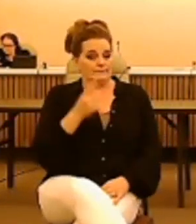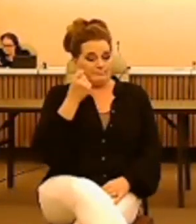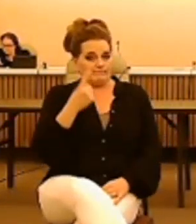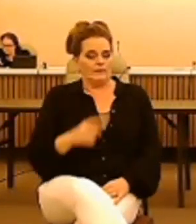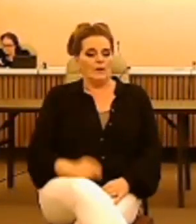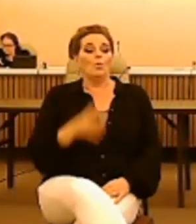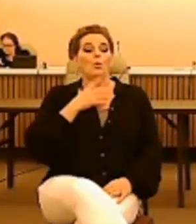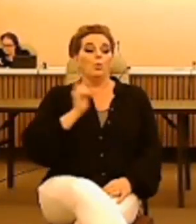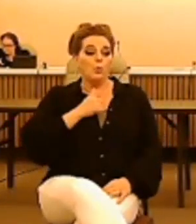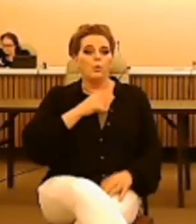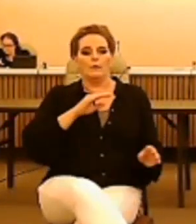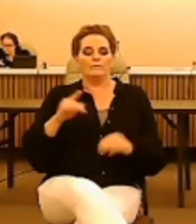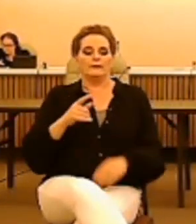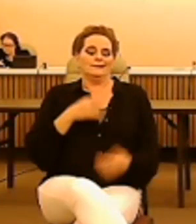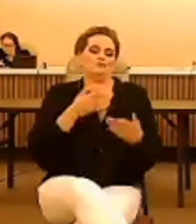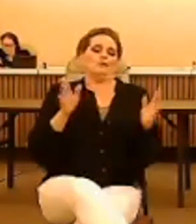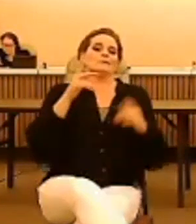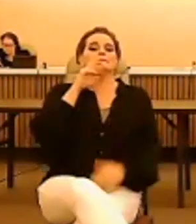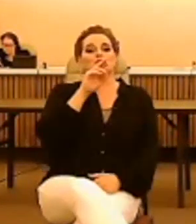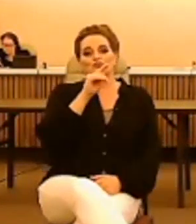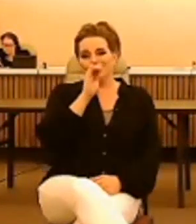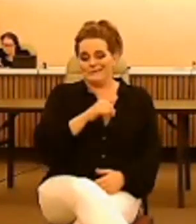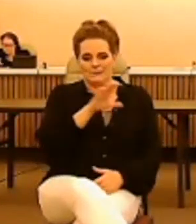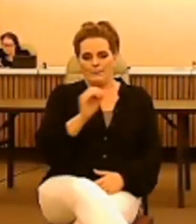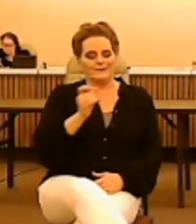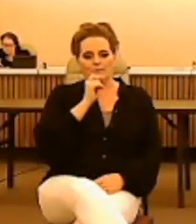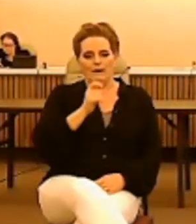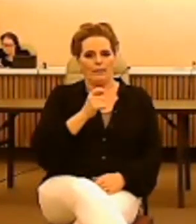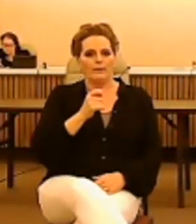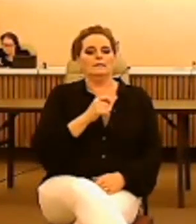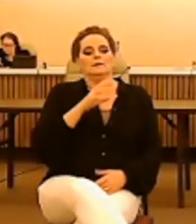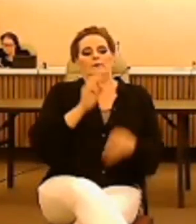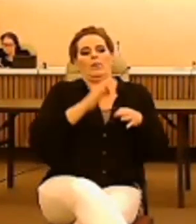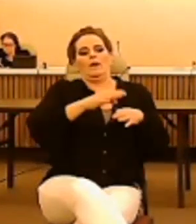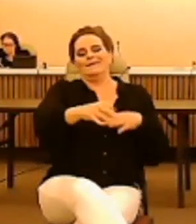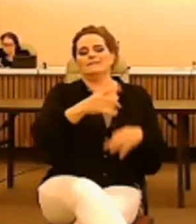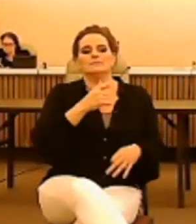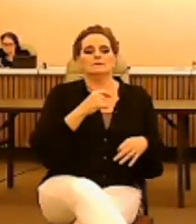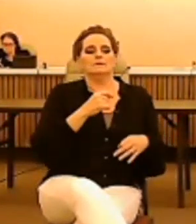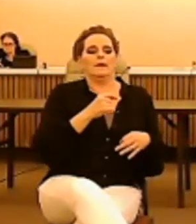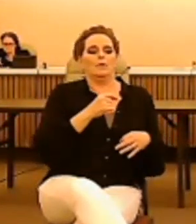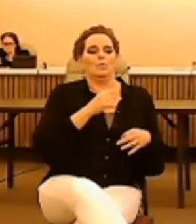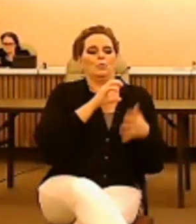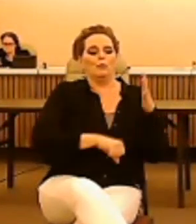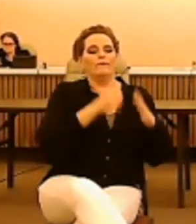you know, it's typically the utility companies aren't the ones that are delaying the removal of the old poles. It's the telecoms.